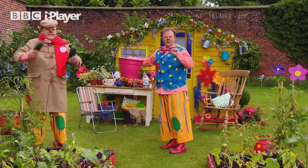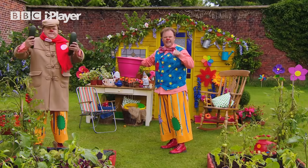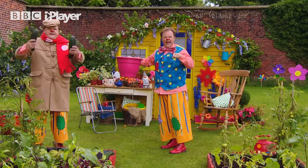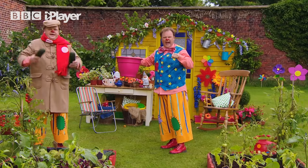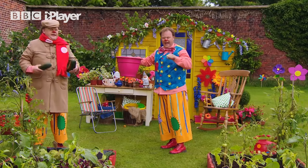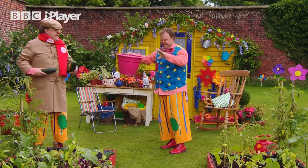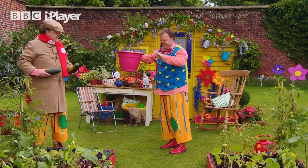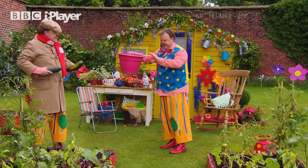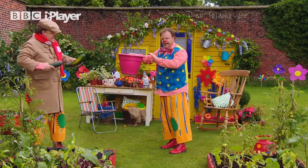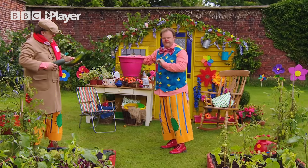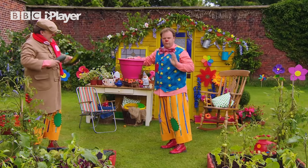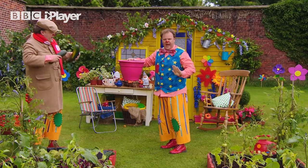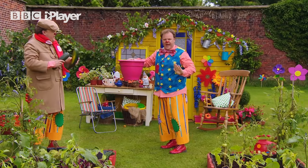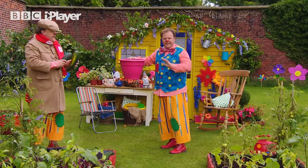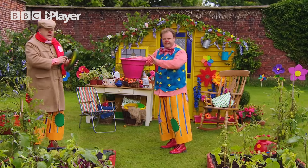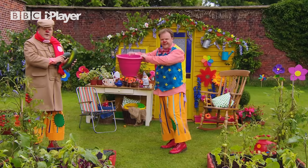yes uh wait